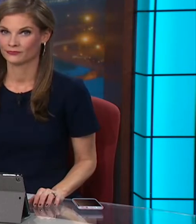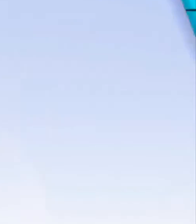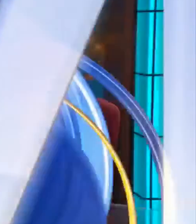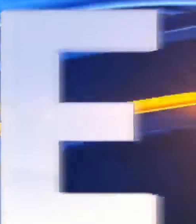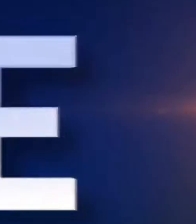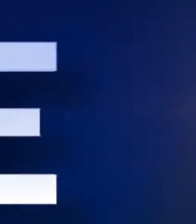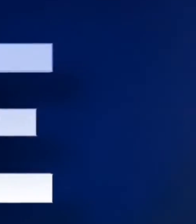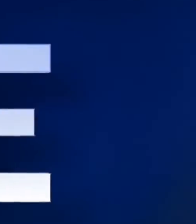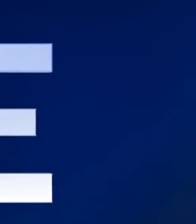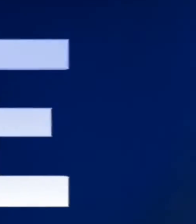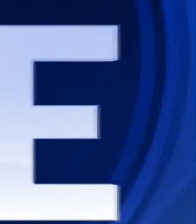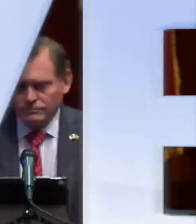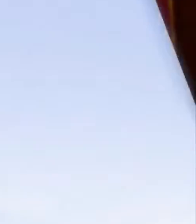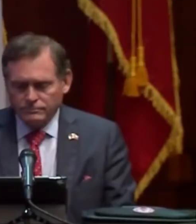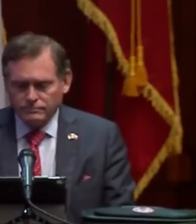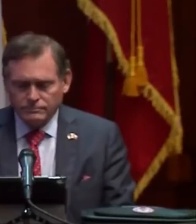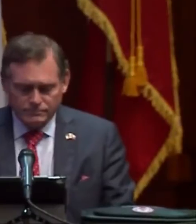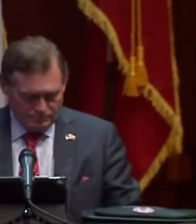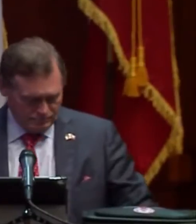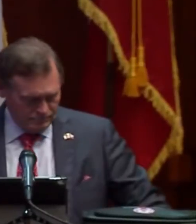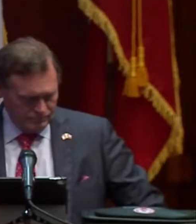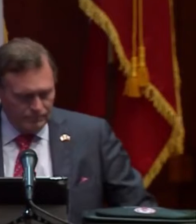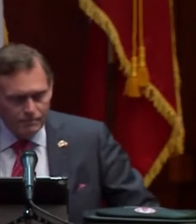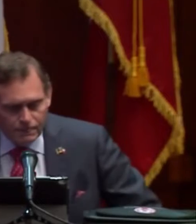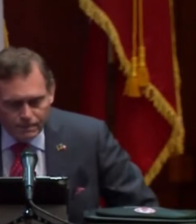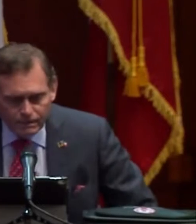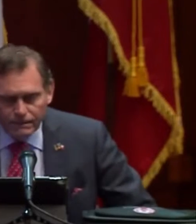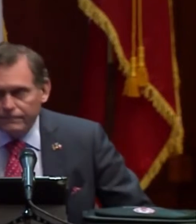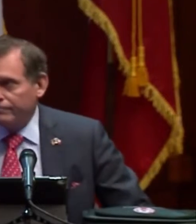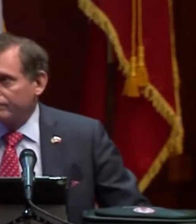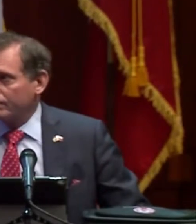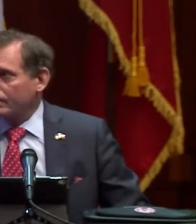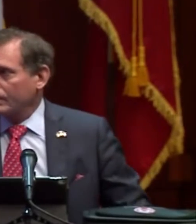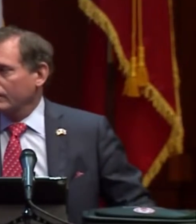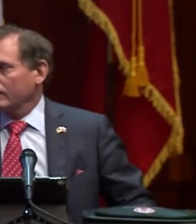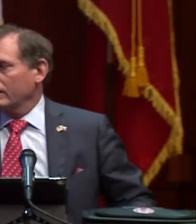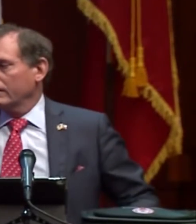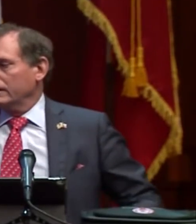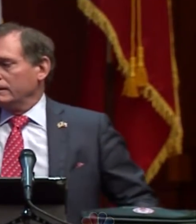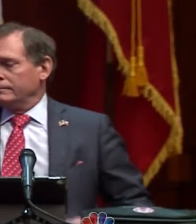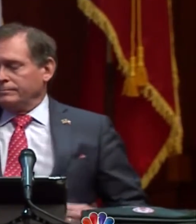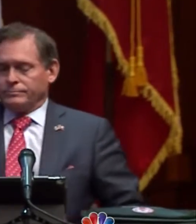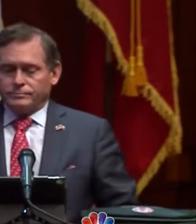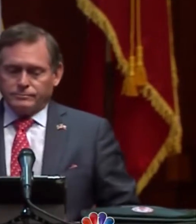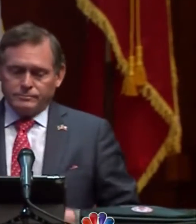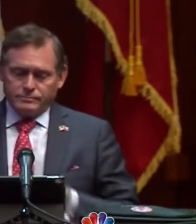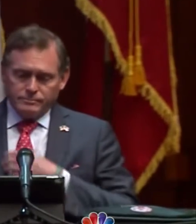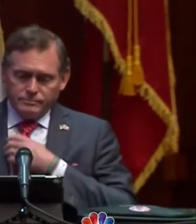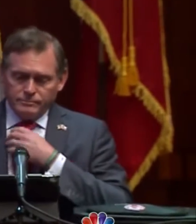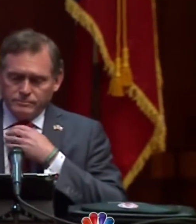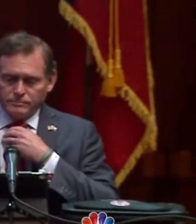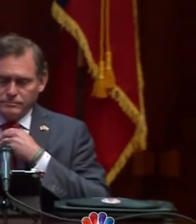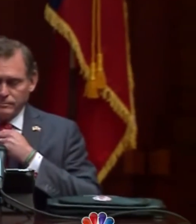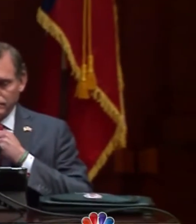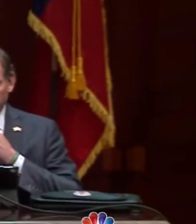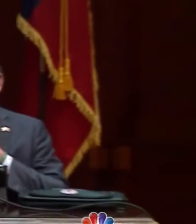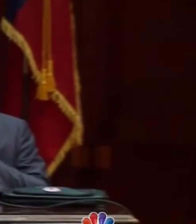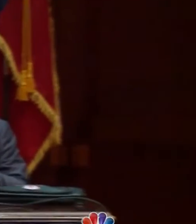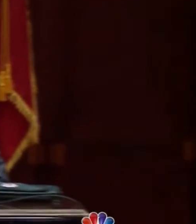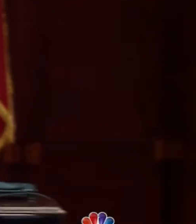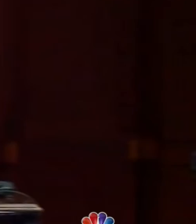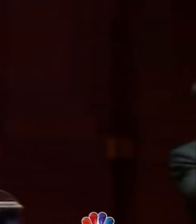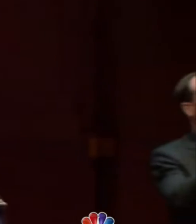report. As we work our way through responding to the coronavirus, and that is, what is